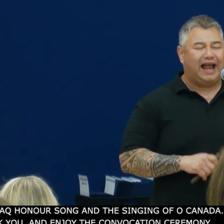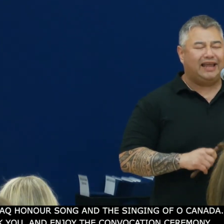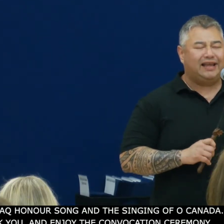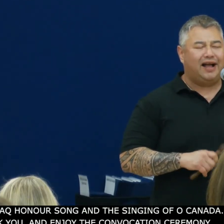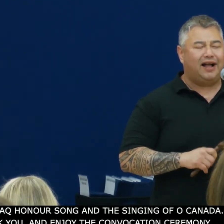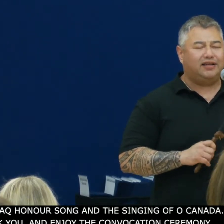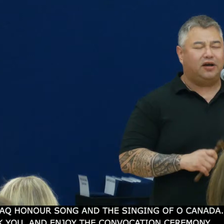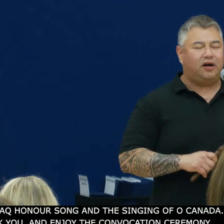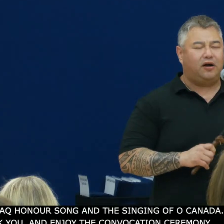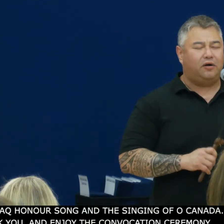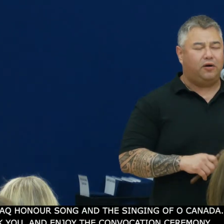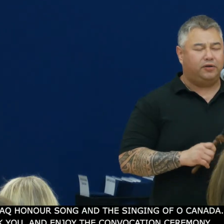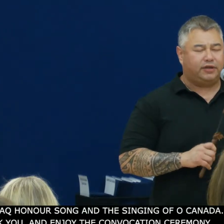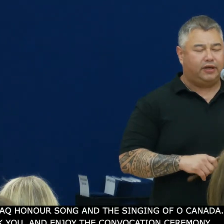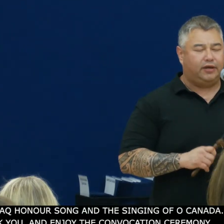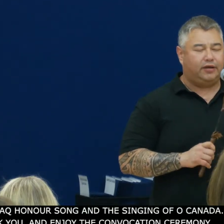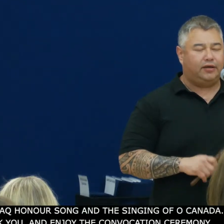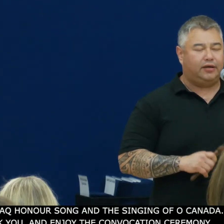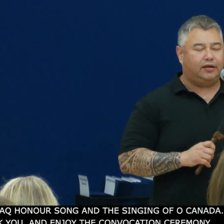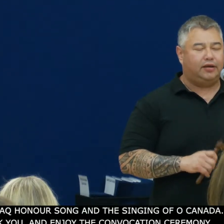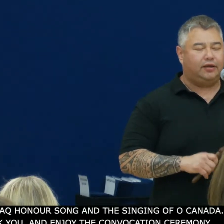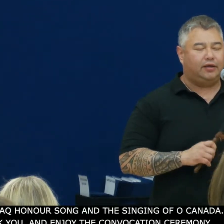John Daliano